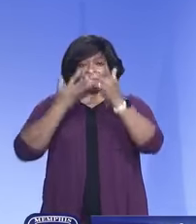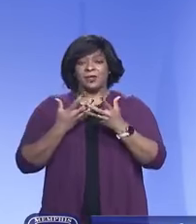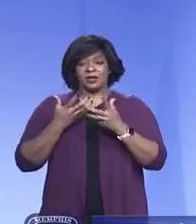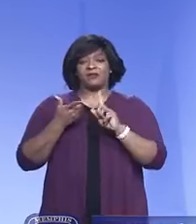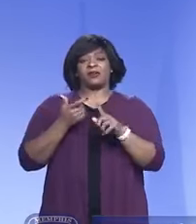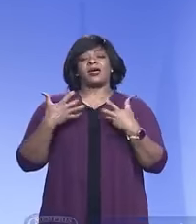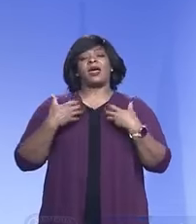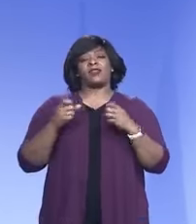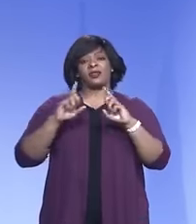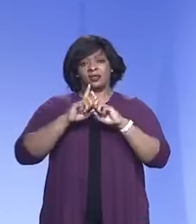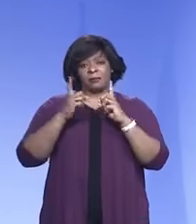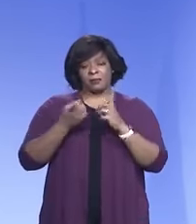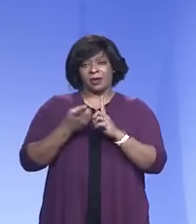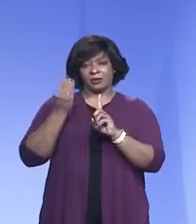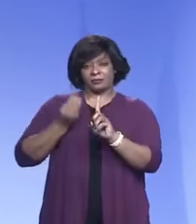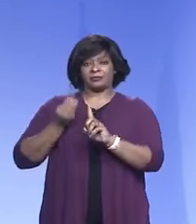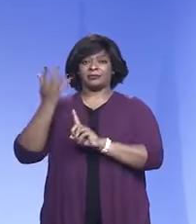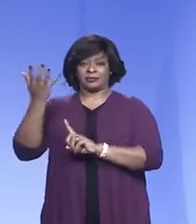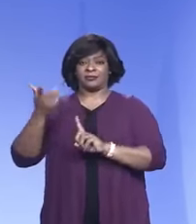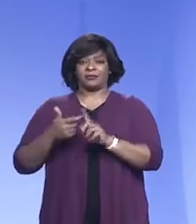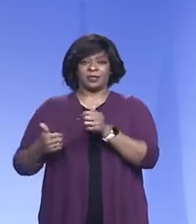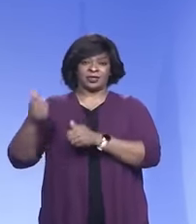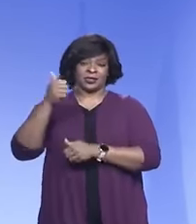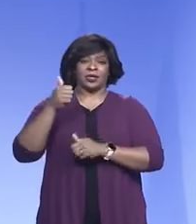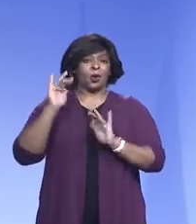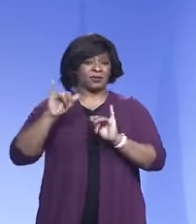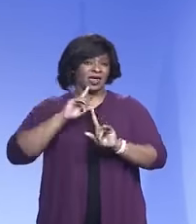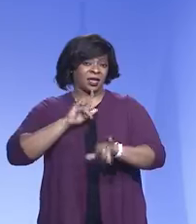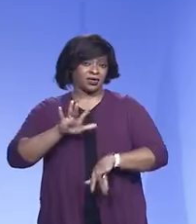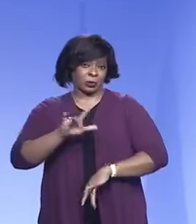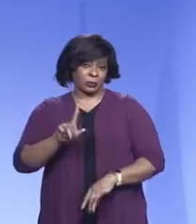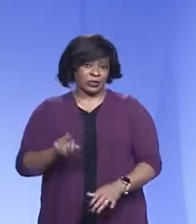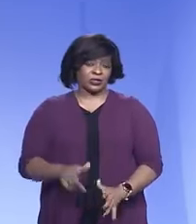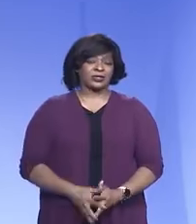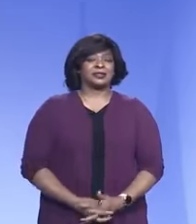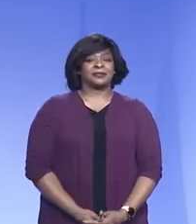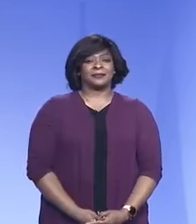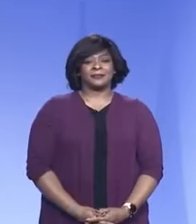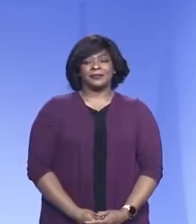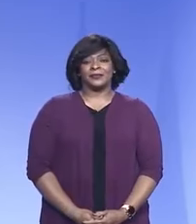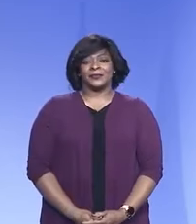health department has. I hope that answers your question.